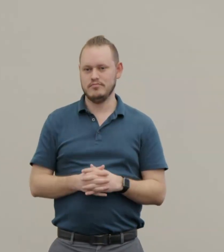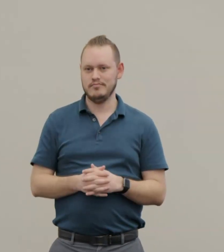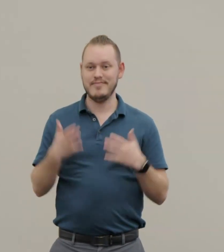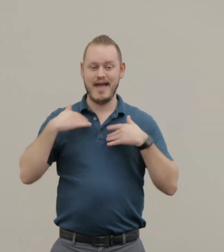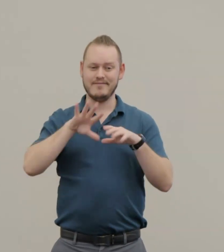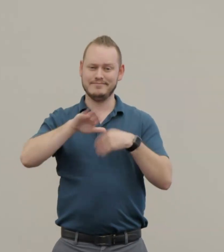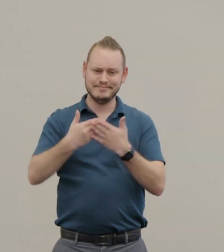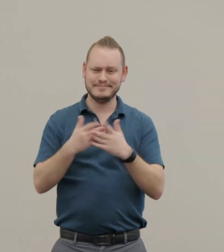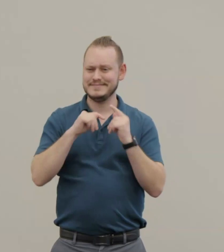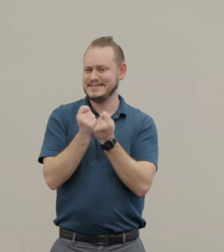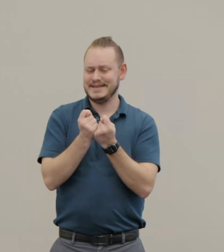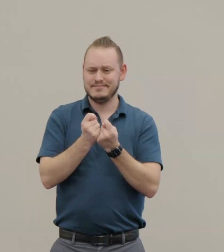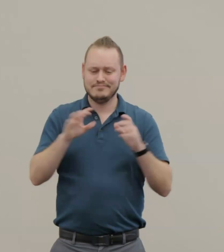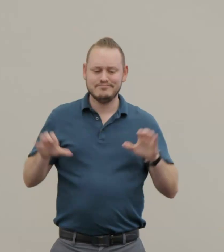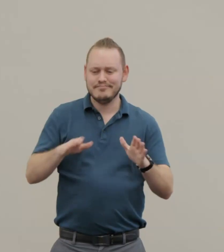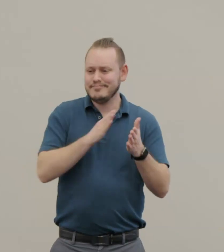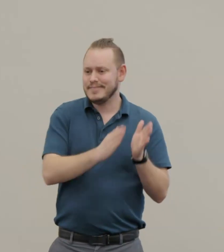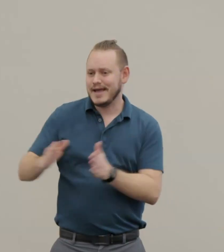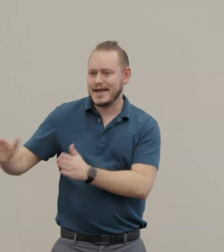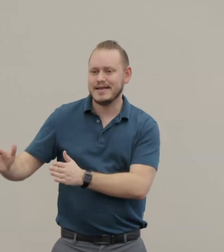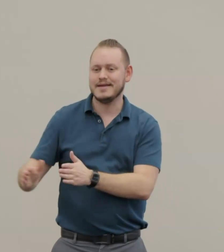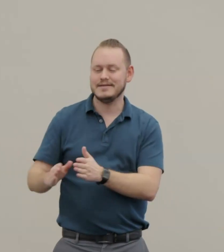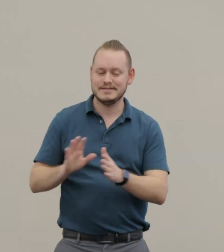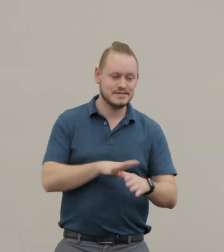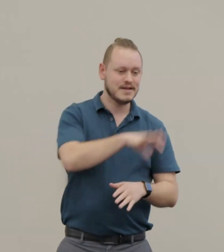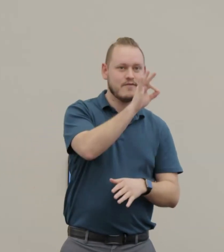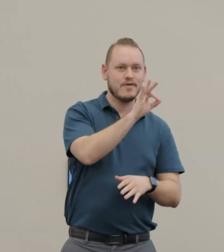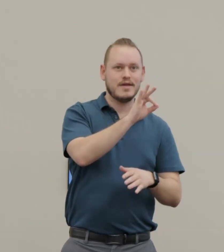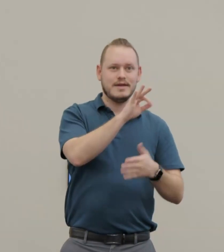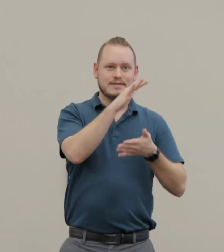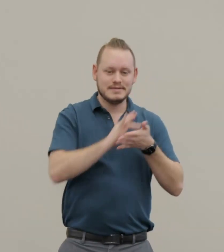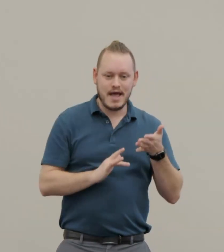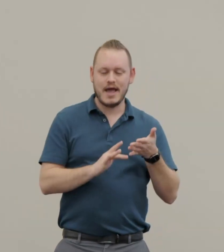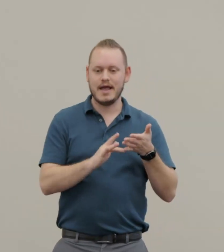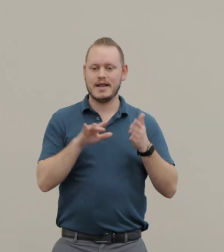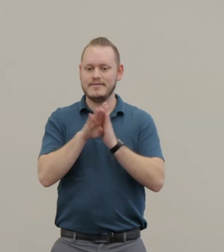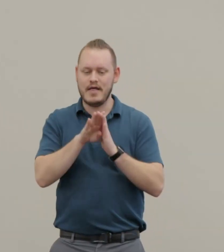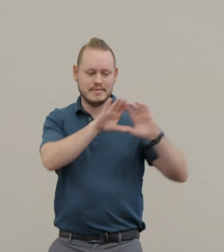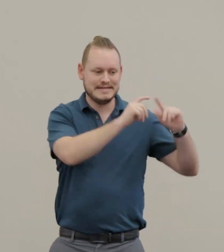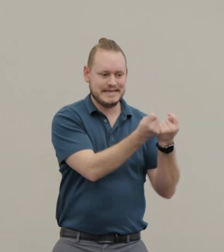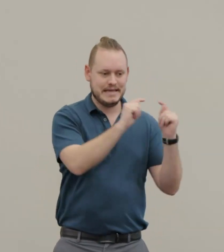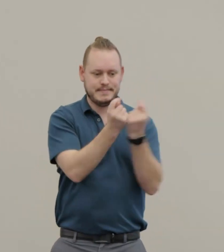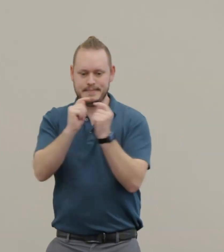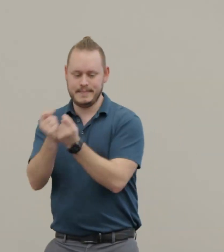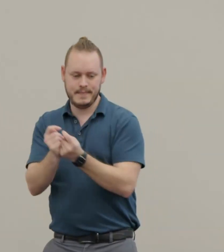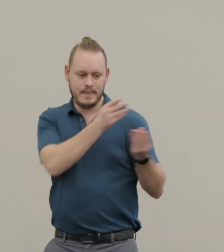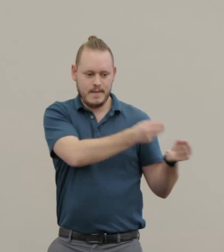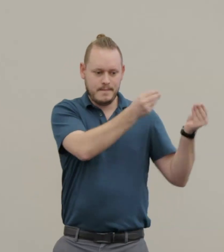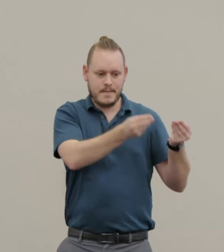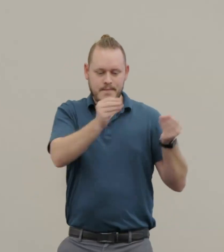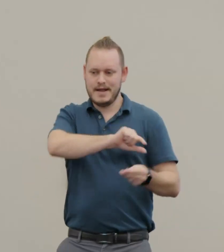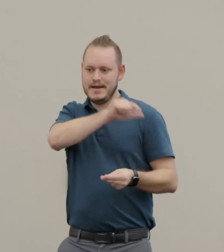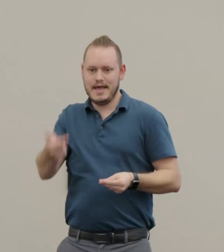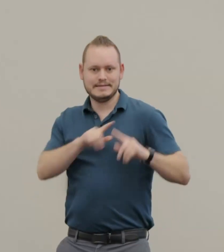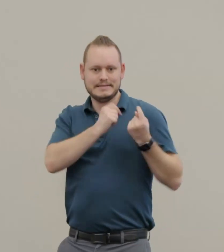entire team that does planning. In discovery phase, we have a design team, we have a development team, and we're just handing off assets through this.